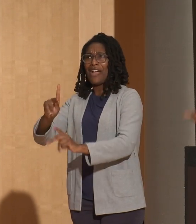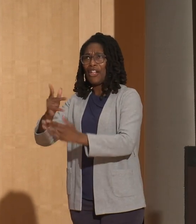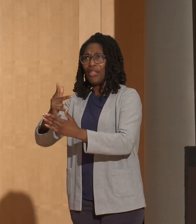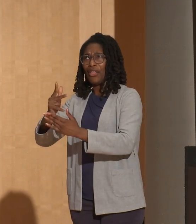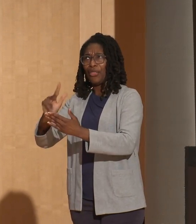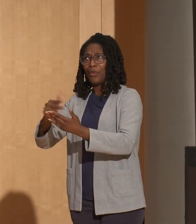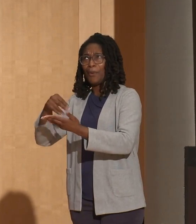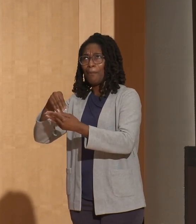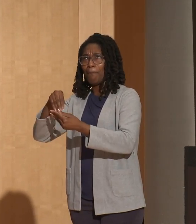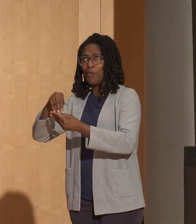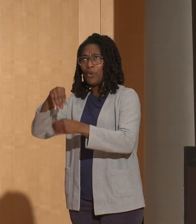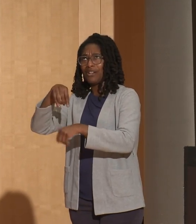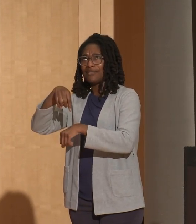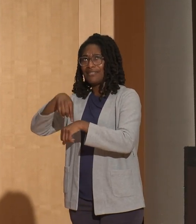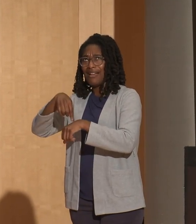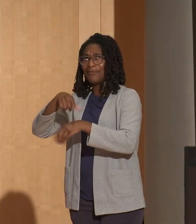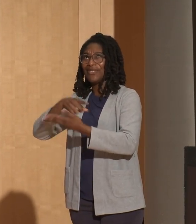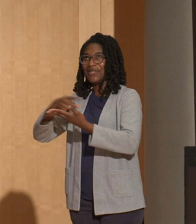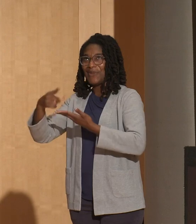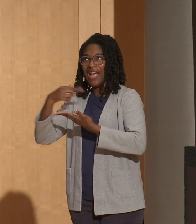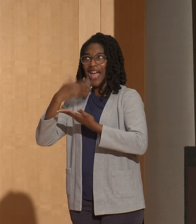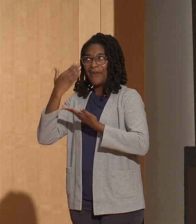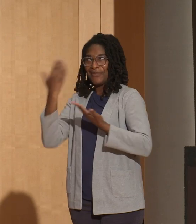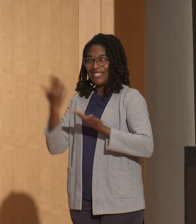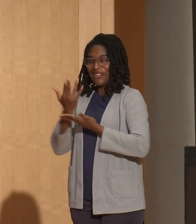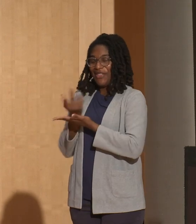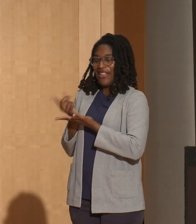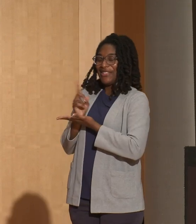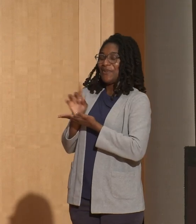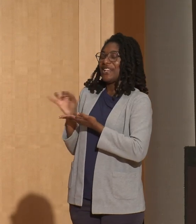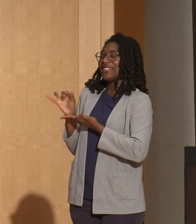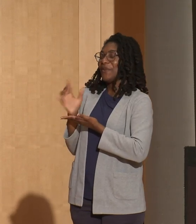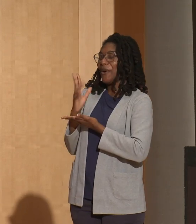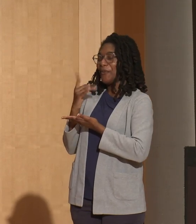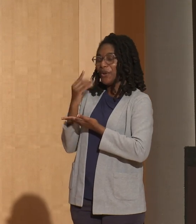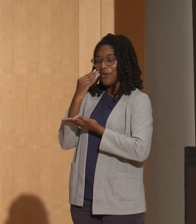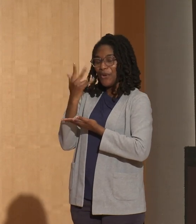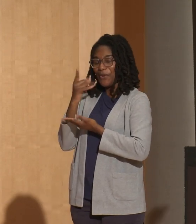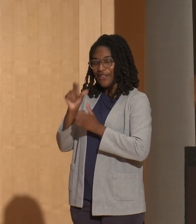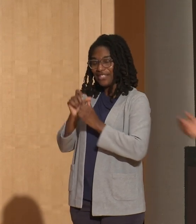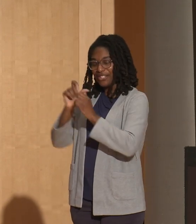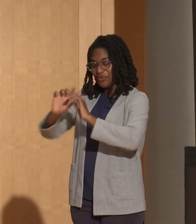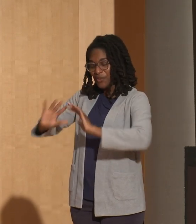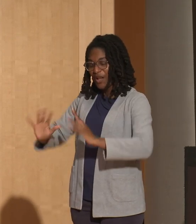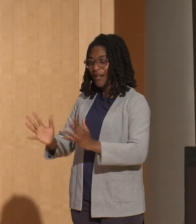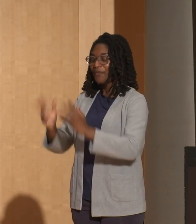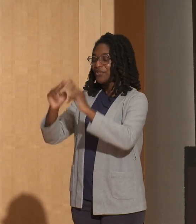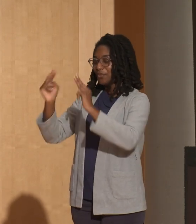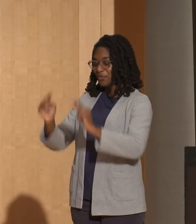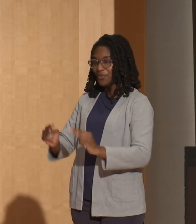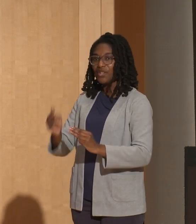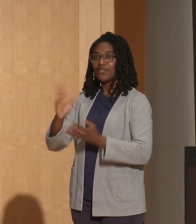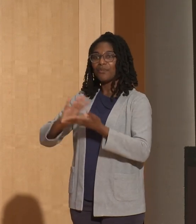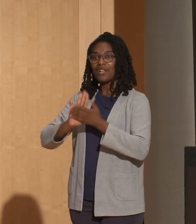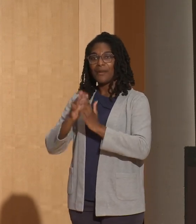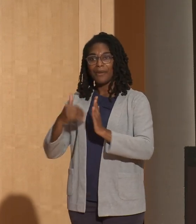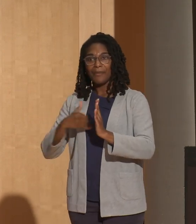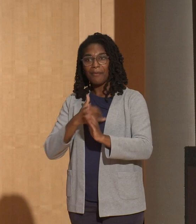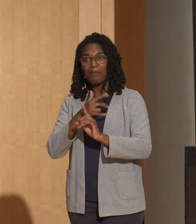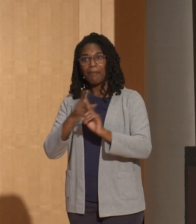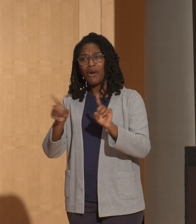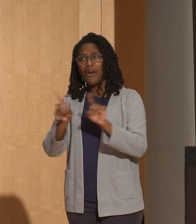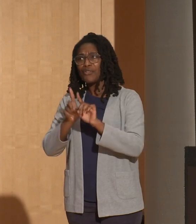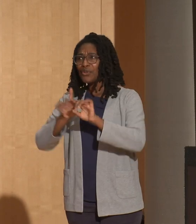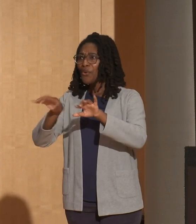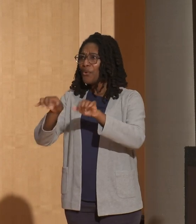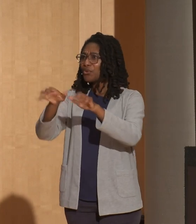and I was here last week. We know that we have to continue to uplift this museum. Come and visit, become a member, but also hold your